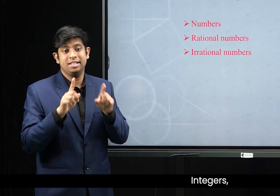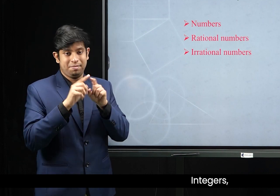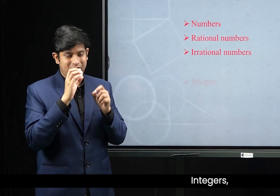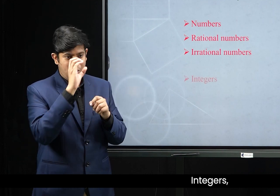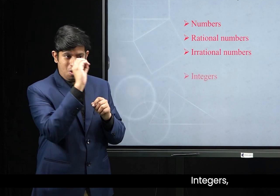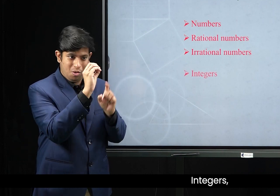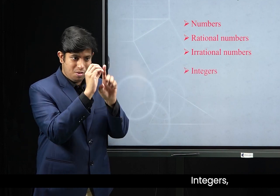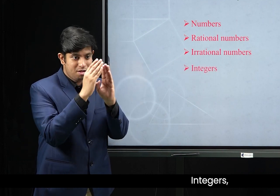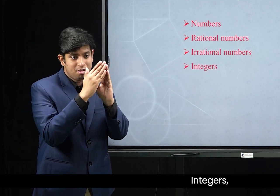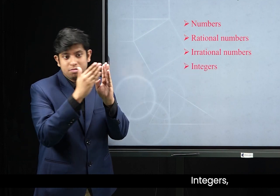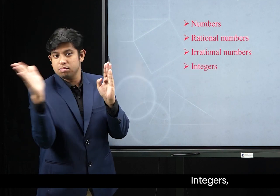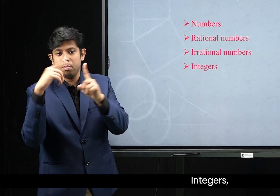integers,